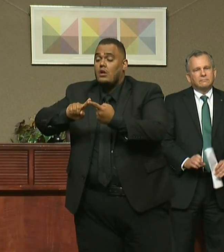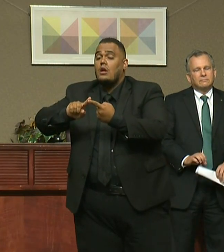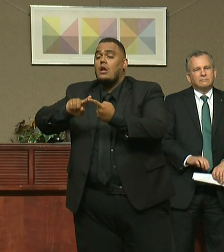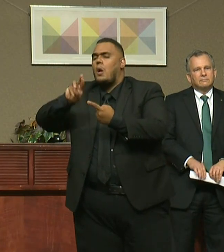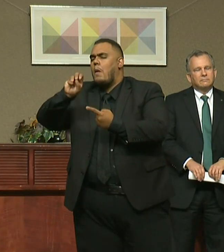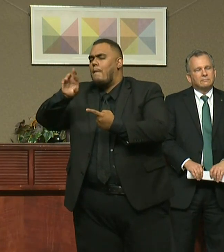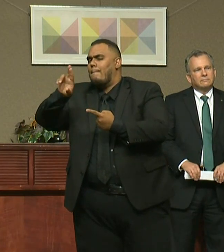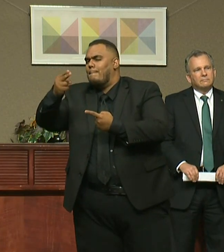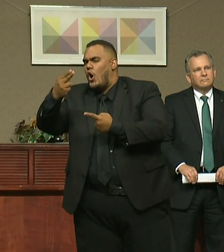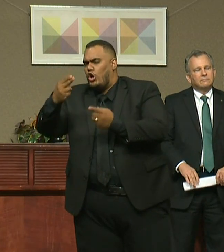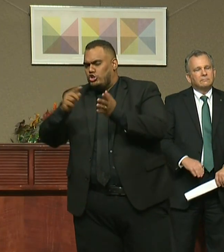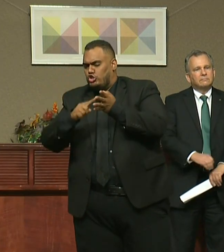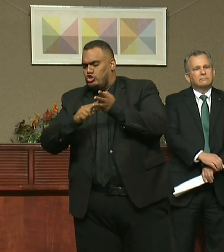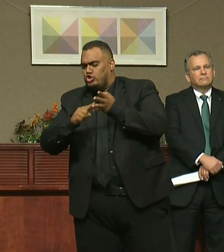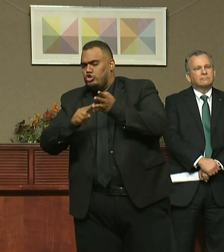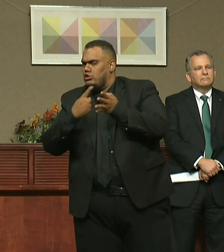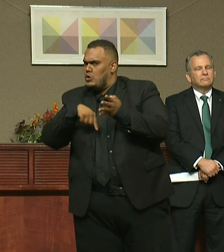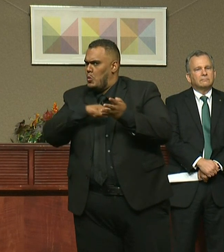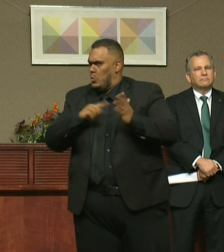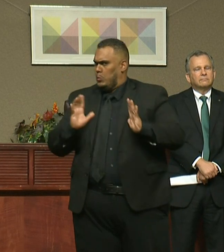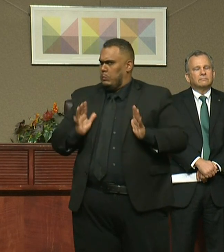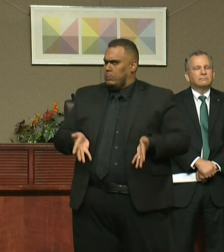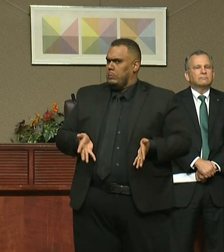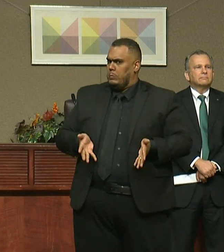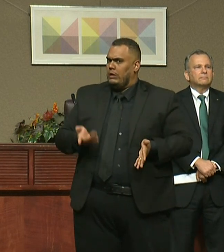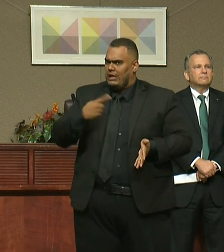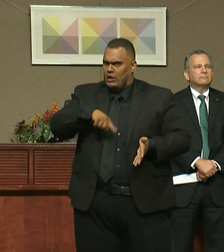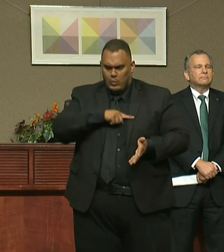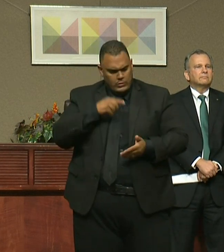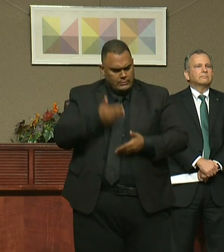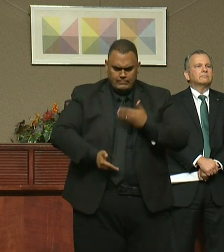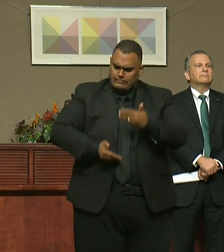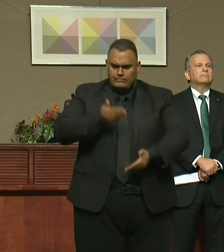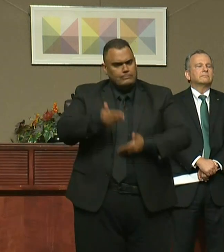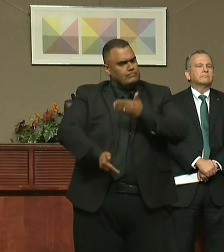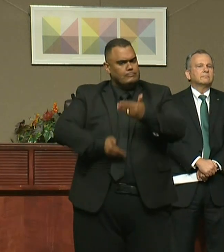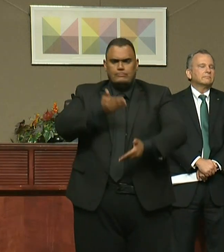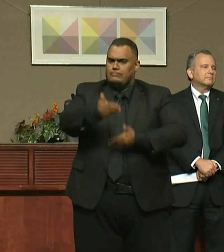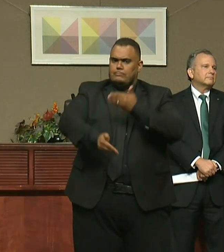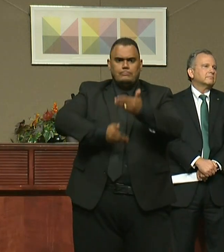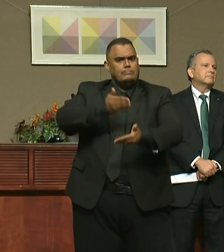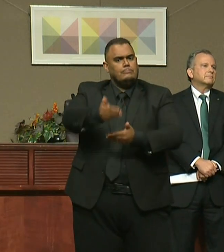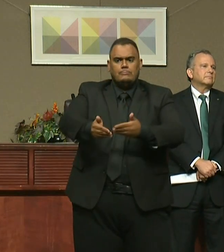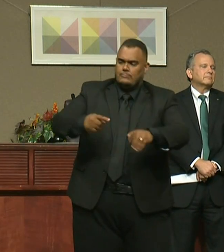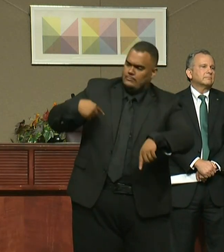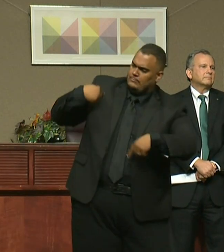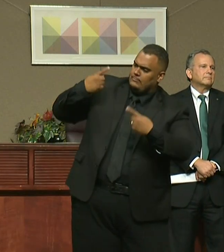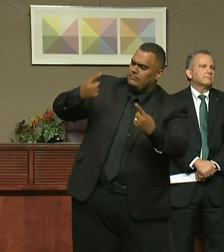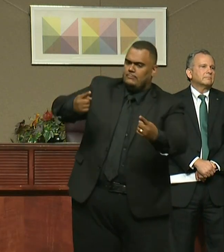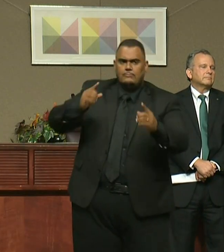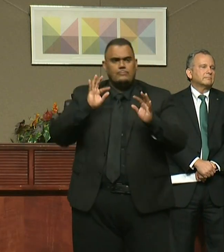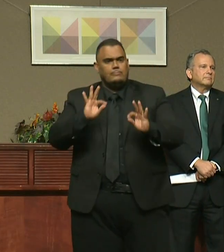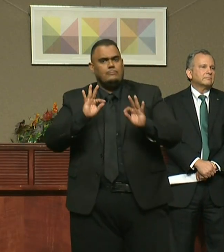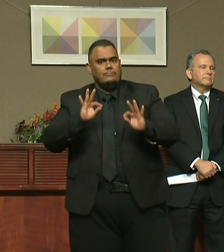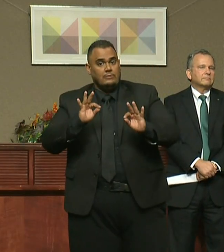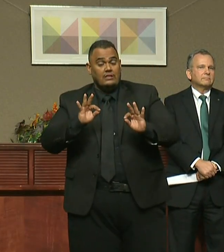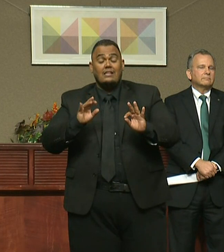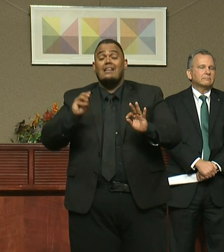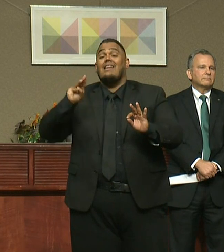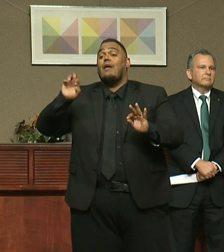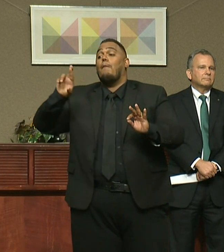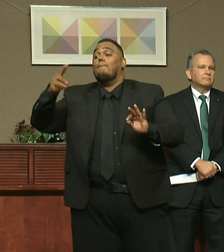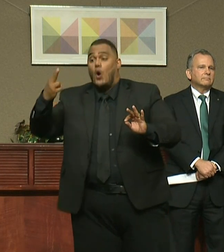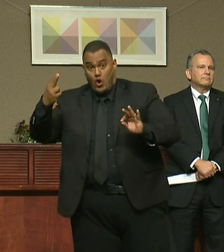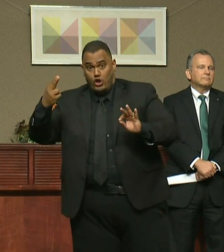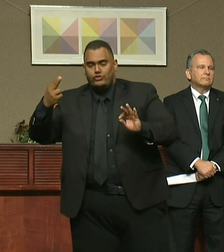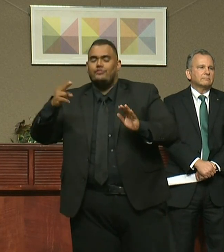mid-March, we were doing fine. We were moving along at a record pace. So since March, you've seen a steady decline, and